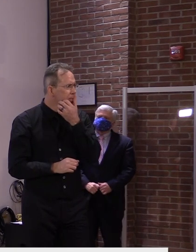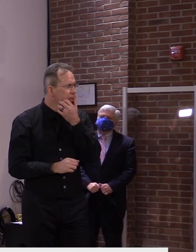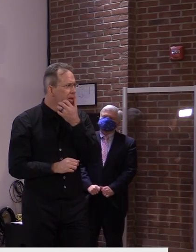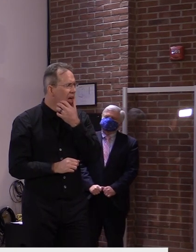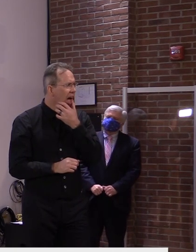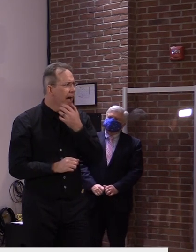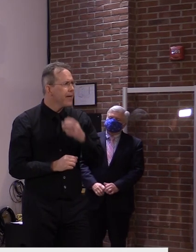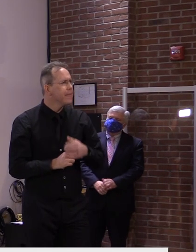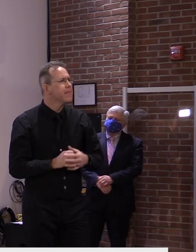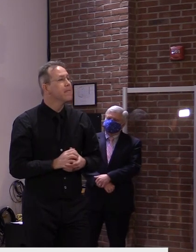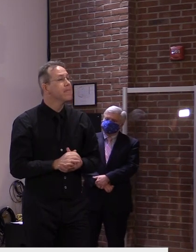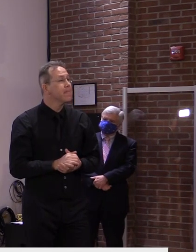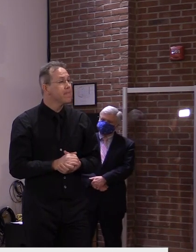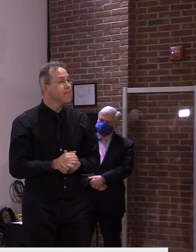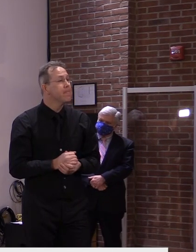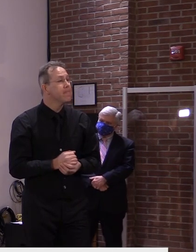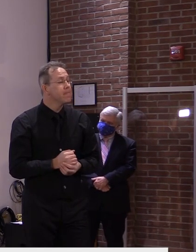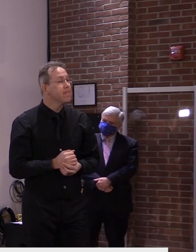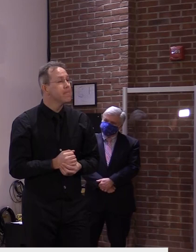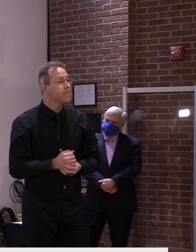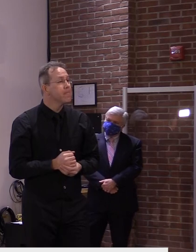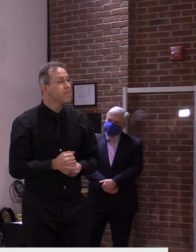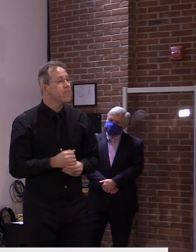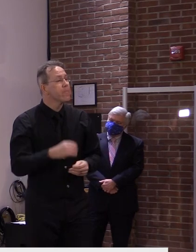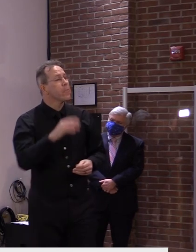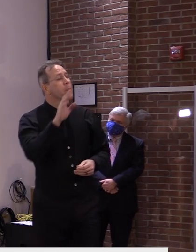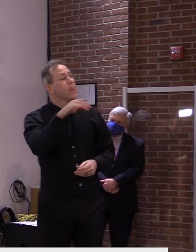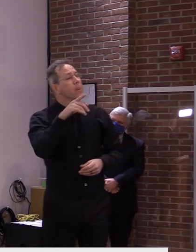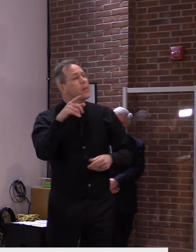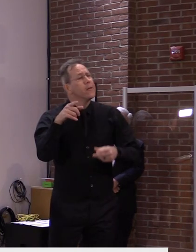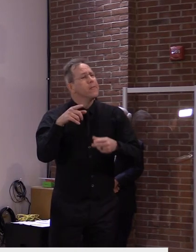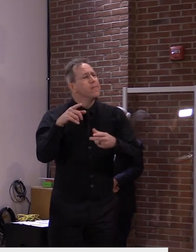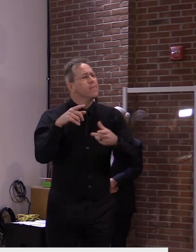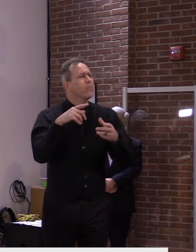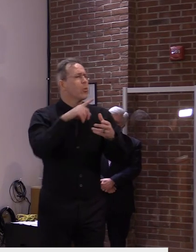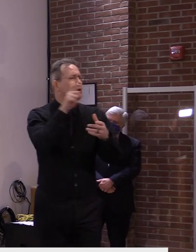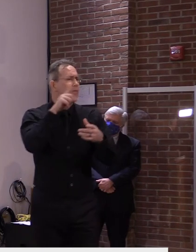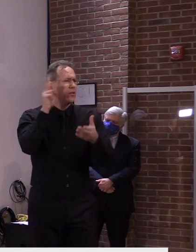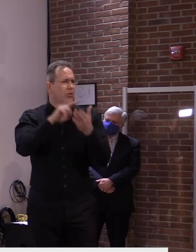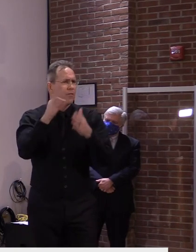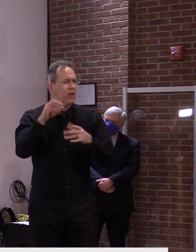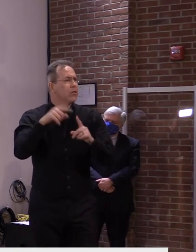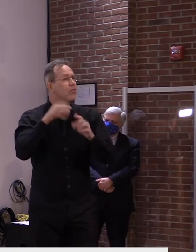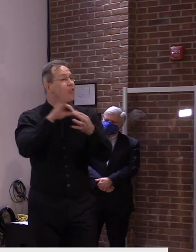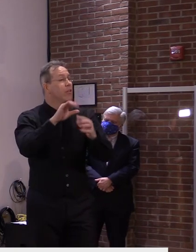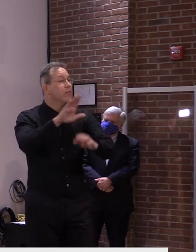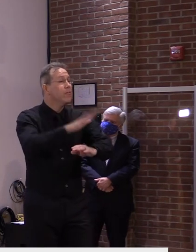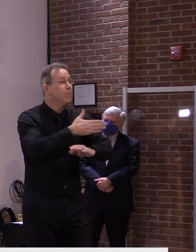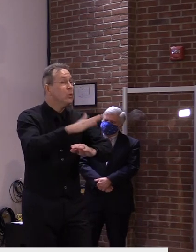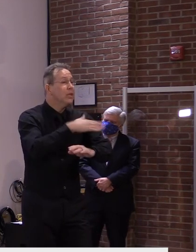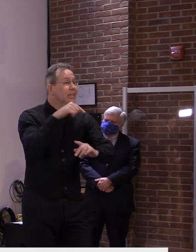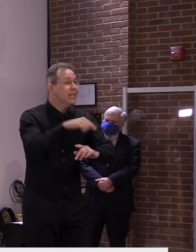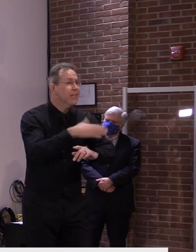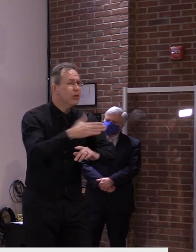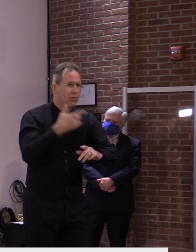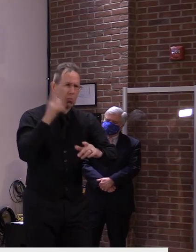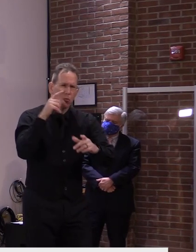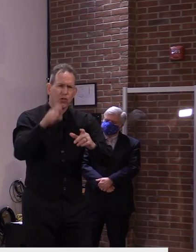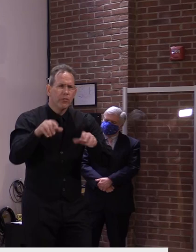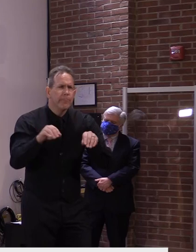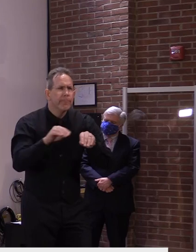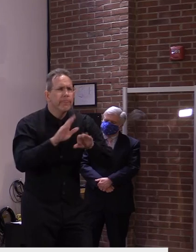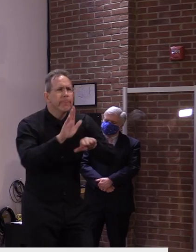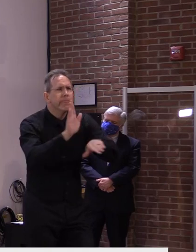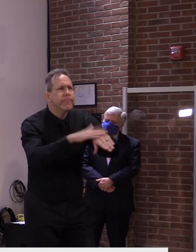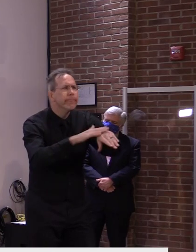arts communities in the towns where there are weekly outlets. Yeah, thanks for the question. I'm not sure yet. We are